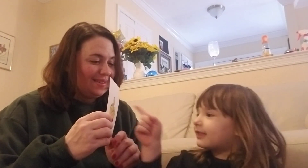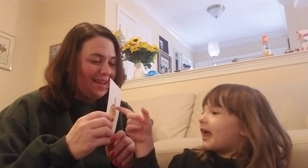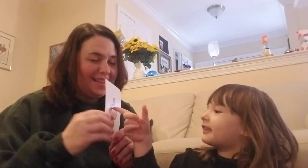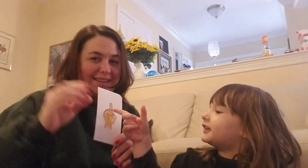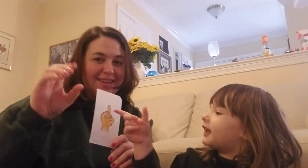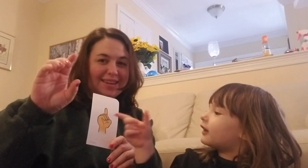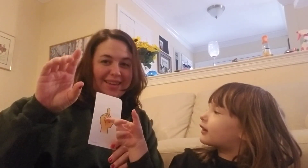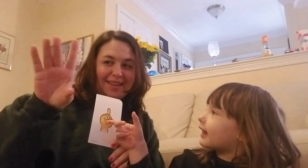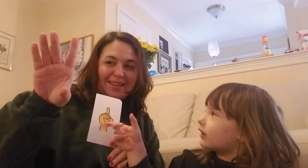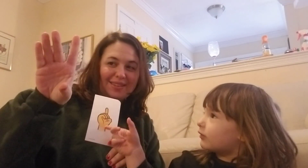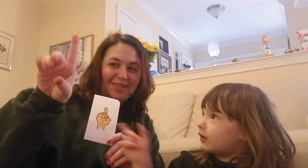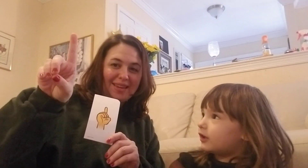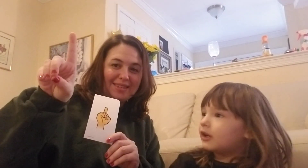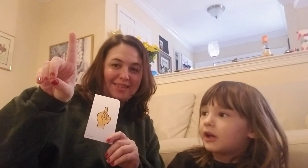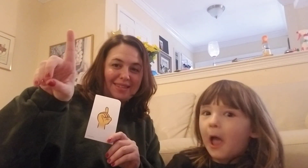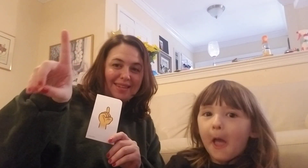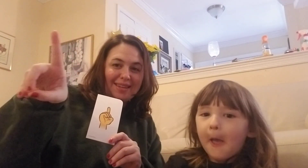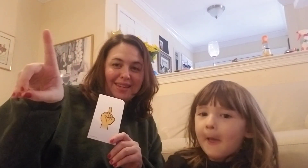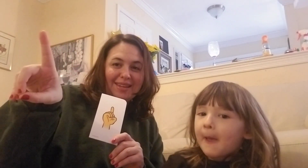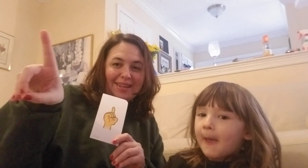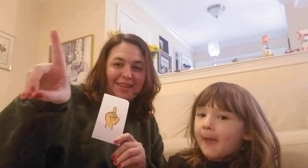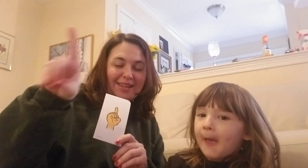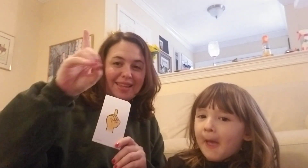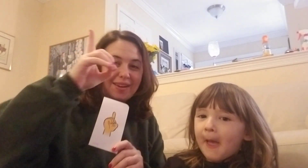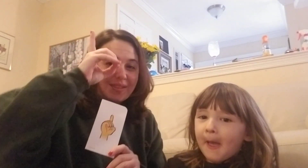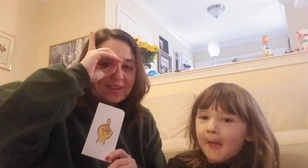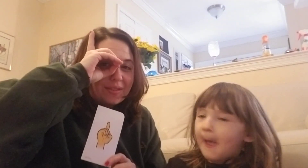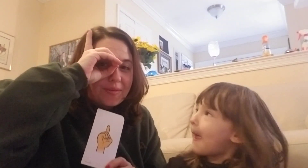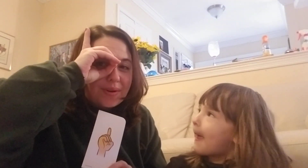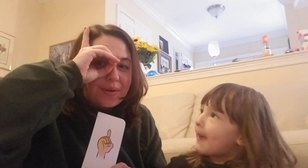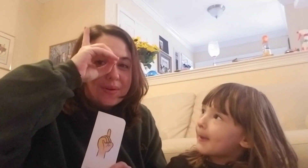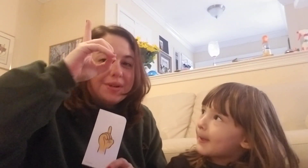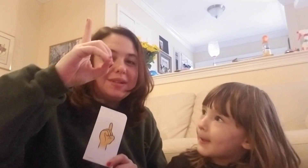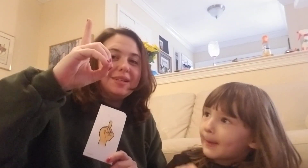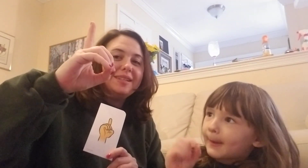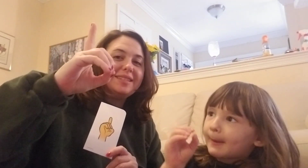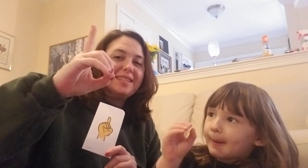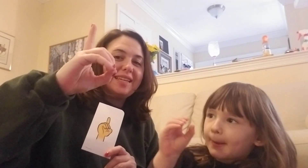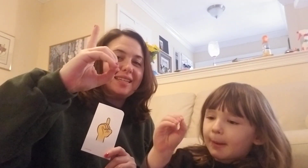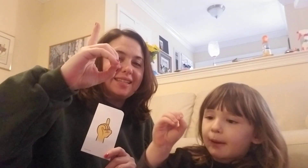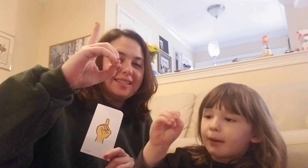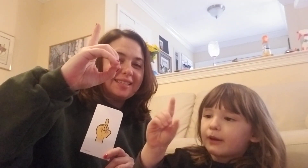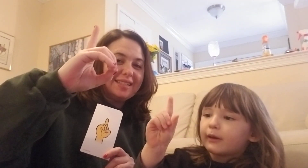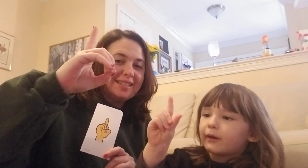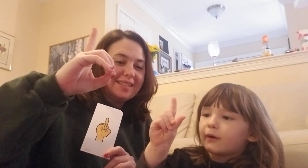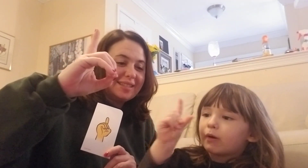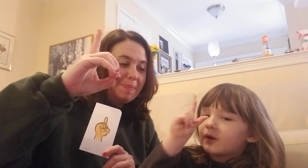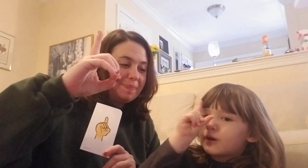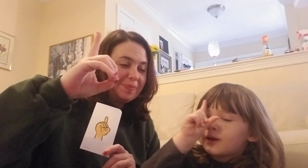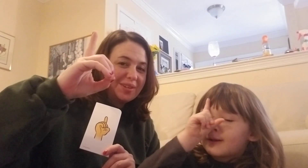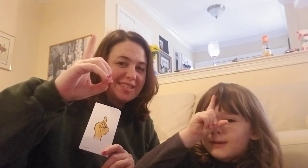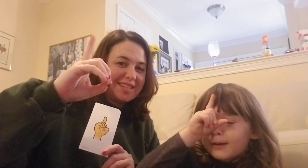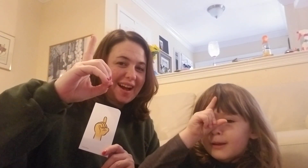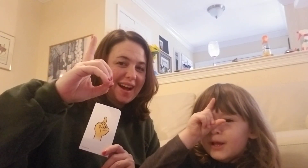That's the letter case. Do this. Like you're looking through. D. Yep. Good